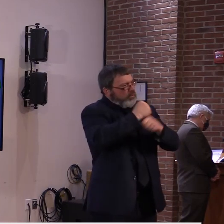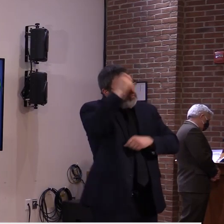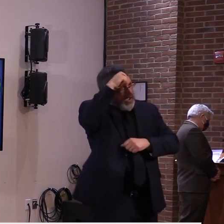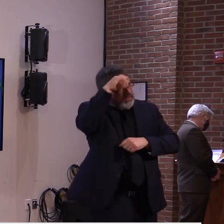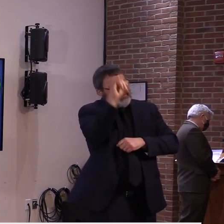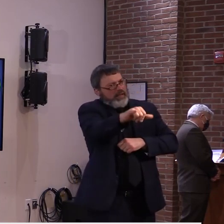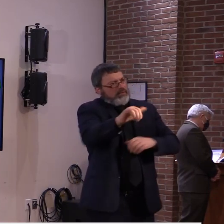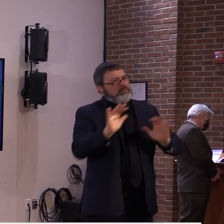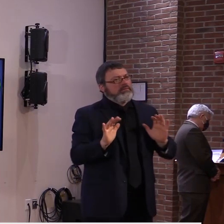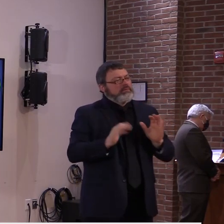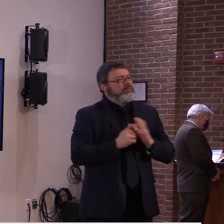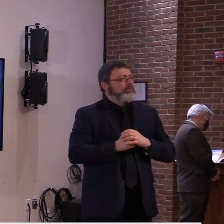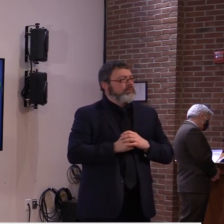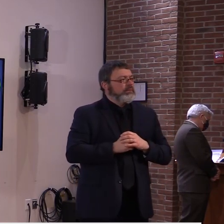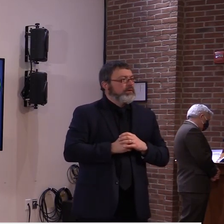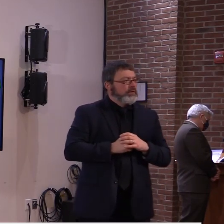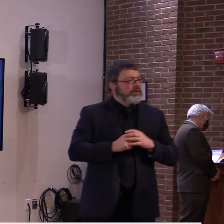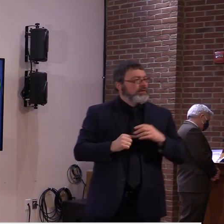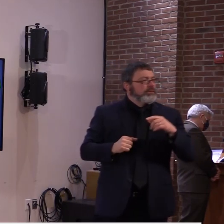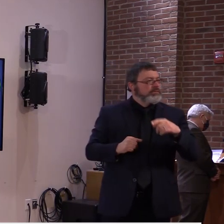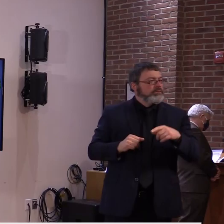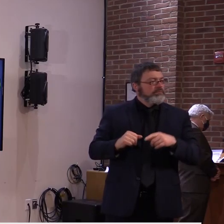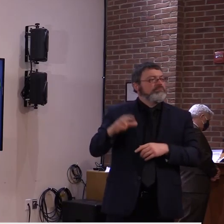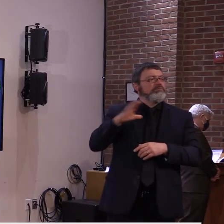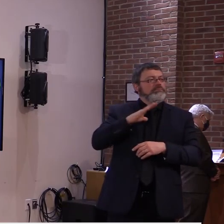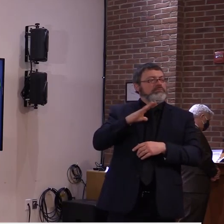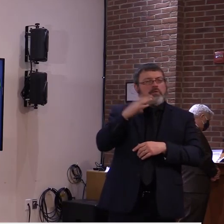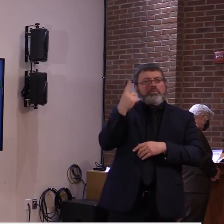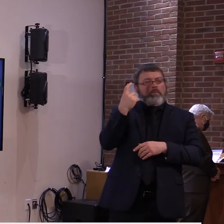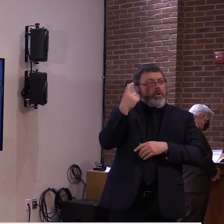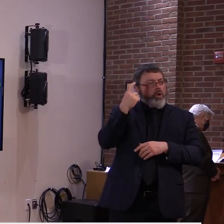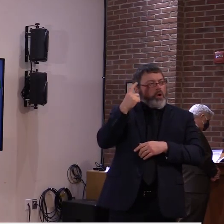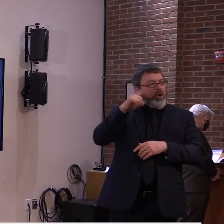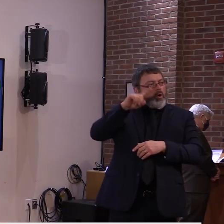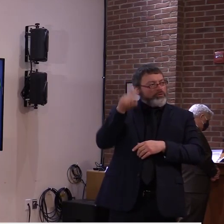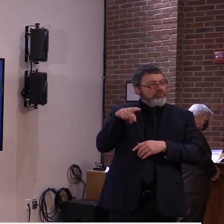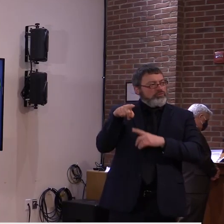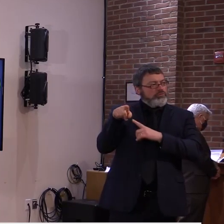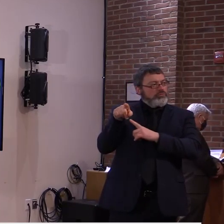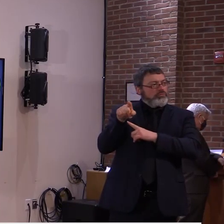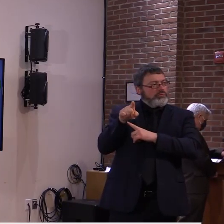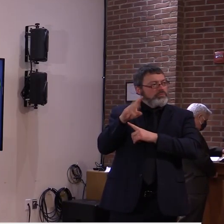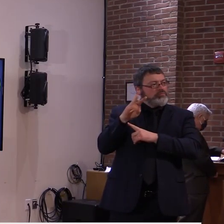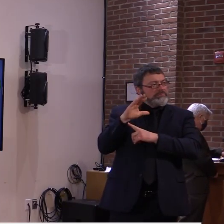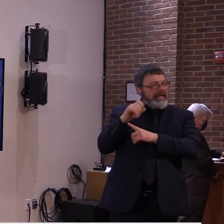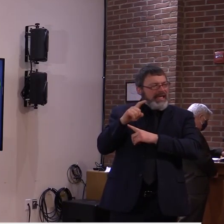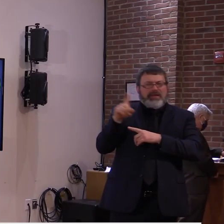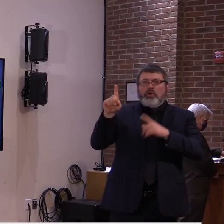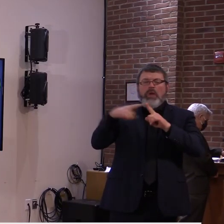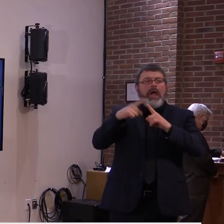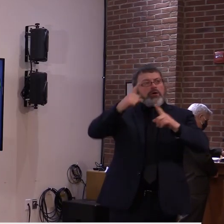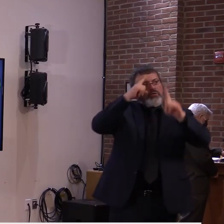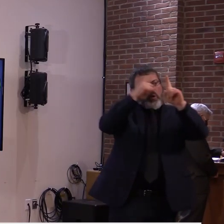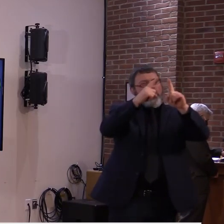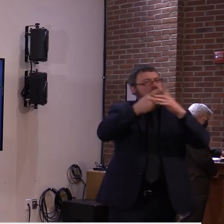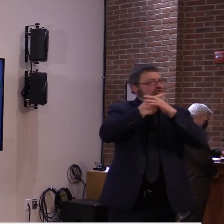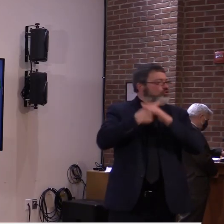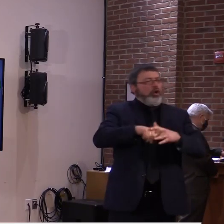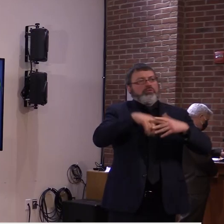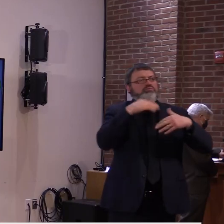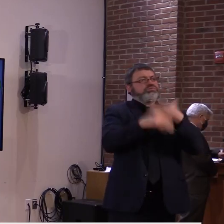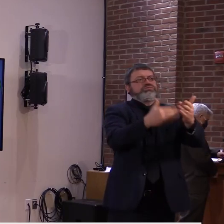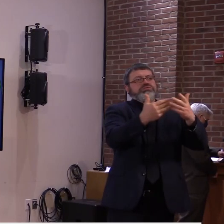fair to say that's sort of the next phase of the work in front of us. We've known all along this phase was coming, and we have to start preparing to do that work. Just one